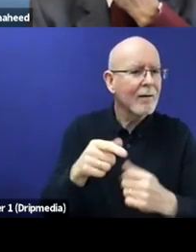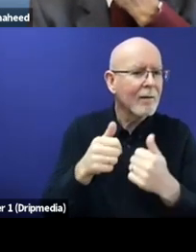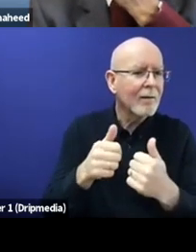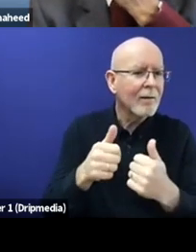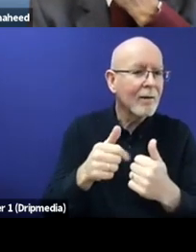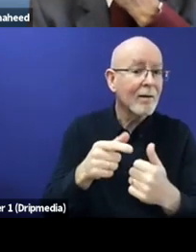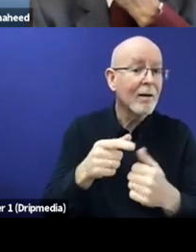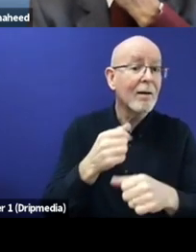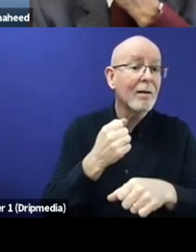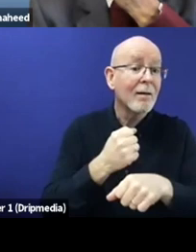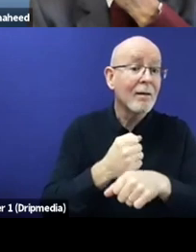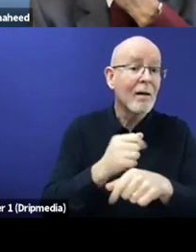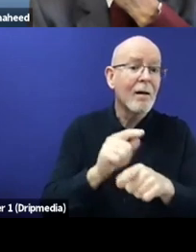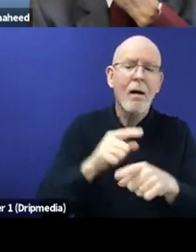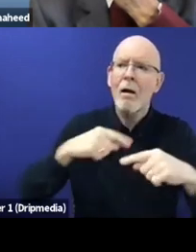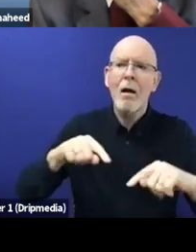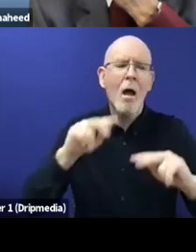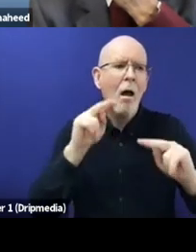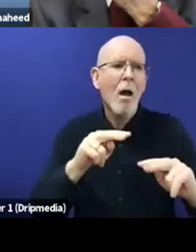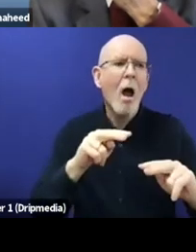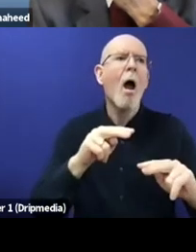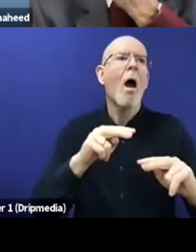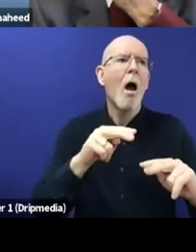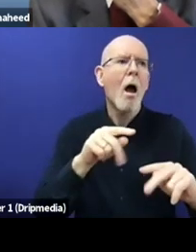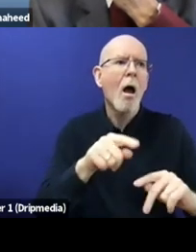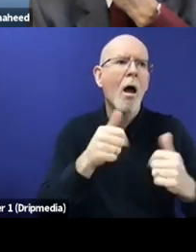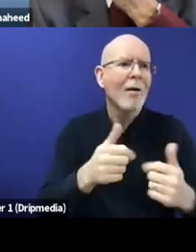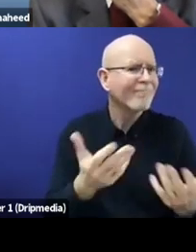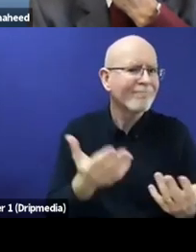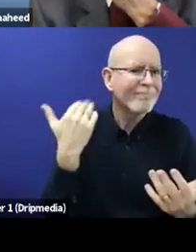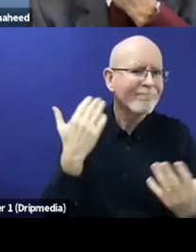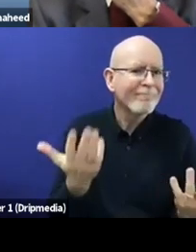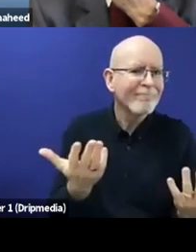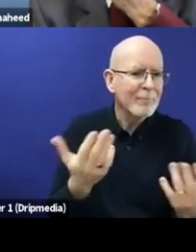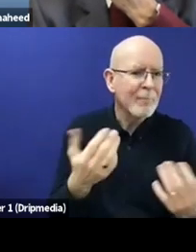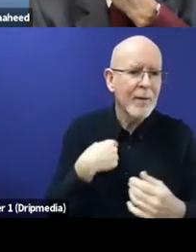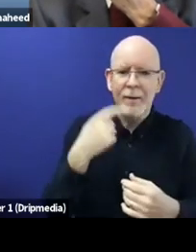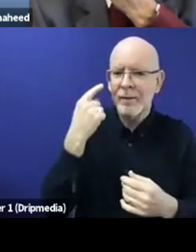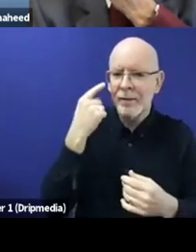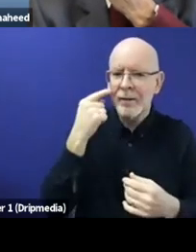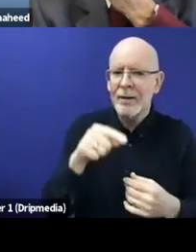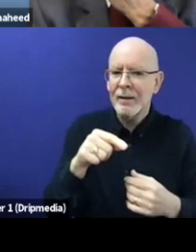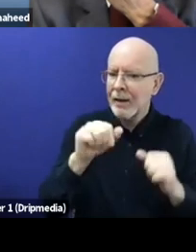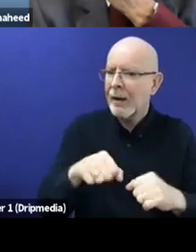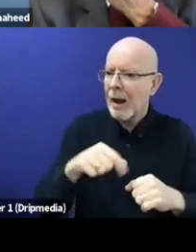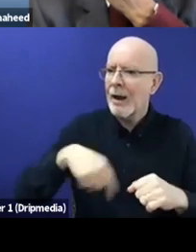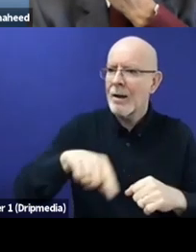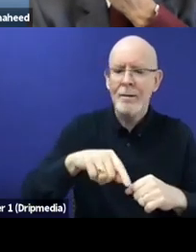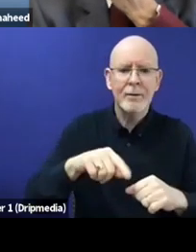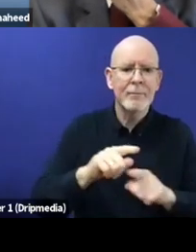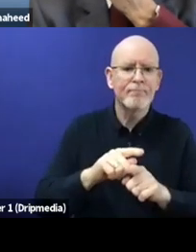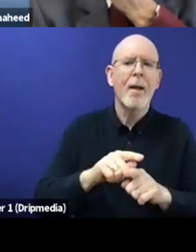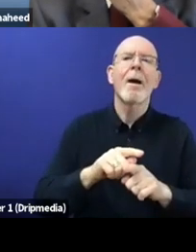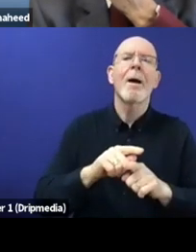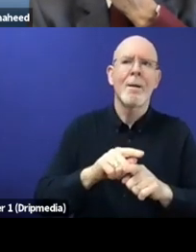first time sort of starting to look at these kind of interventions to sort of get ideas of how to do it better. Over